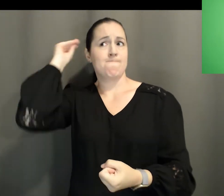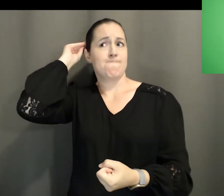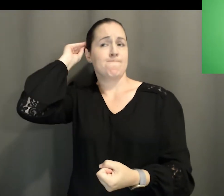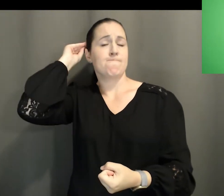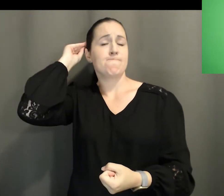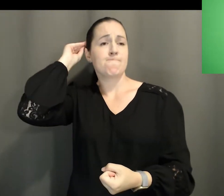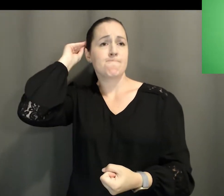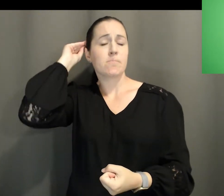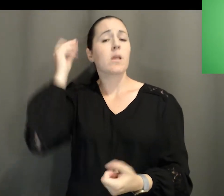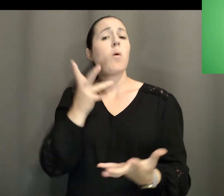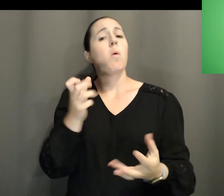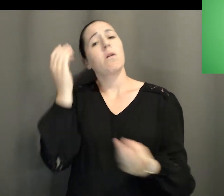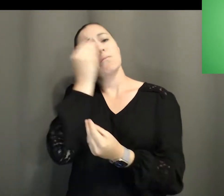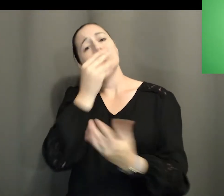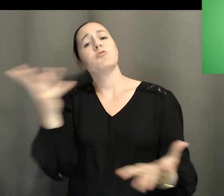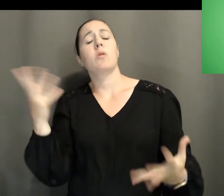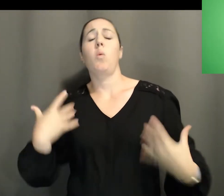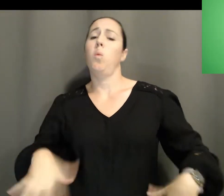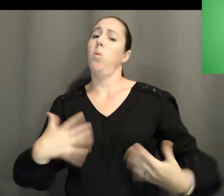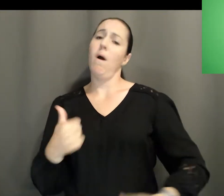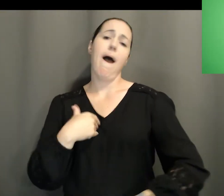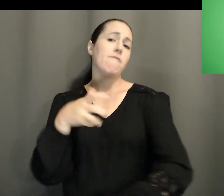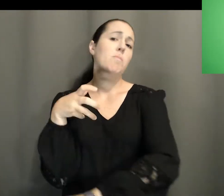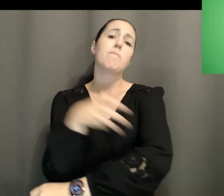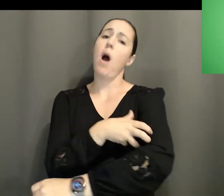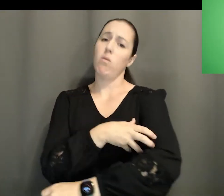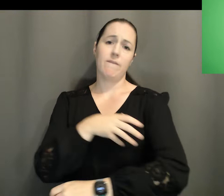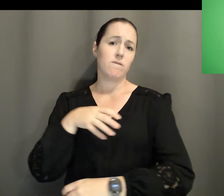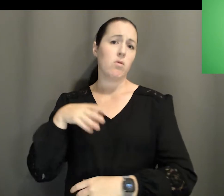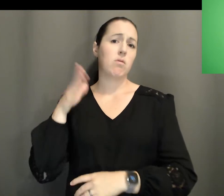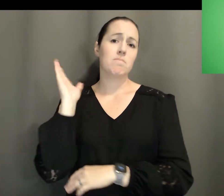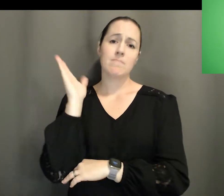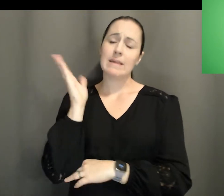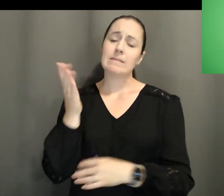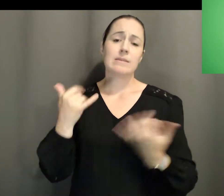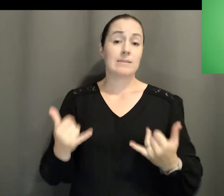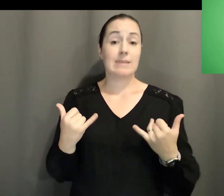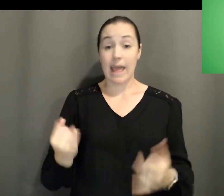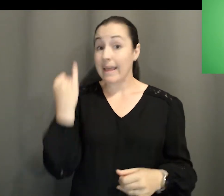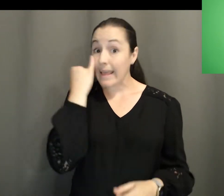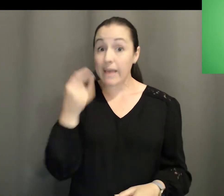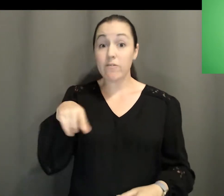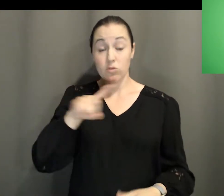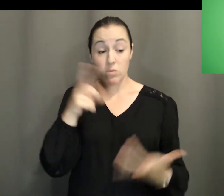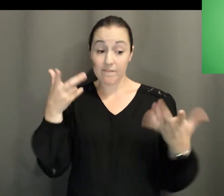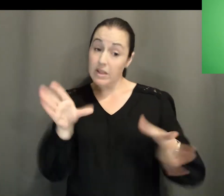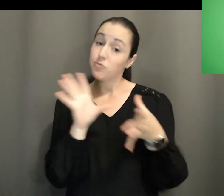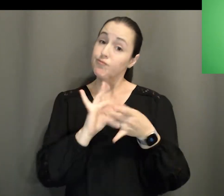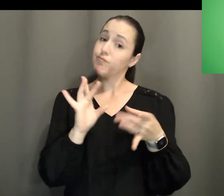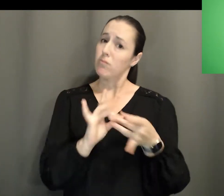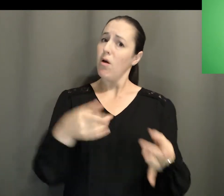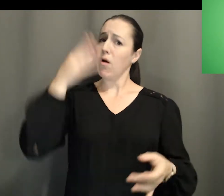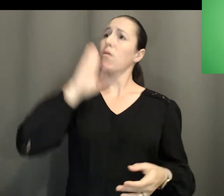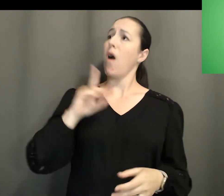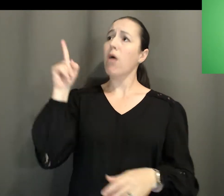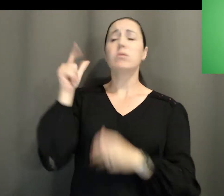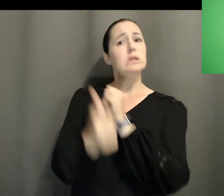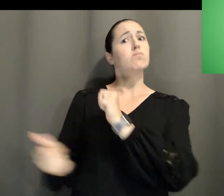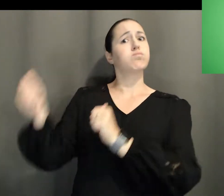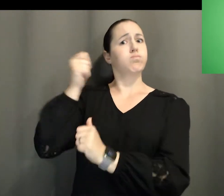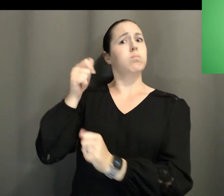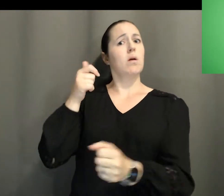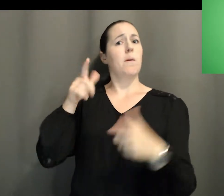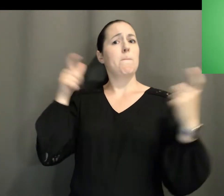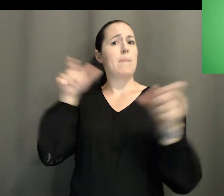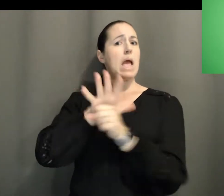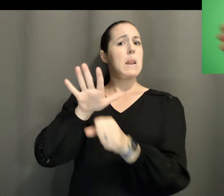our faith. And so with that in mind, I want to let you know that today we have a powerful message. And if you're God, if you just said the words,